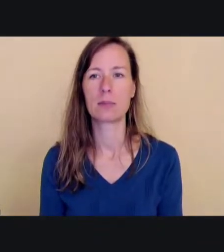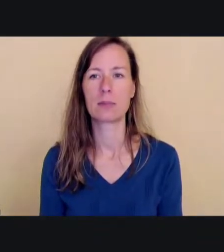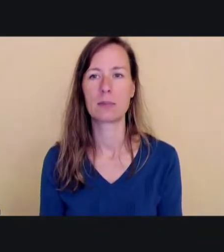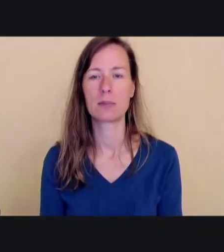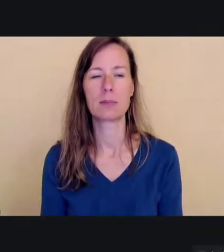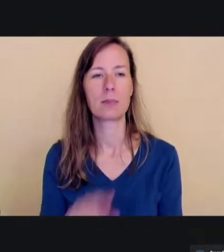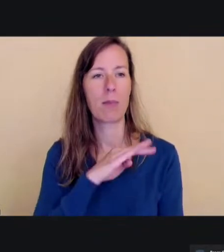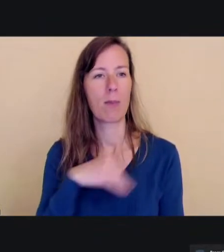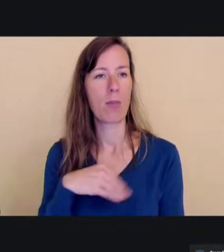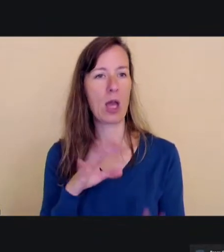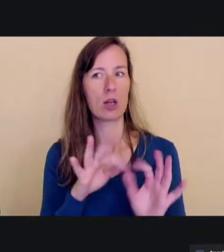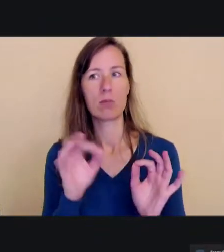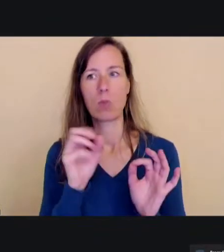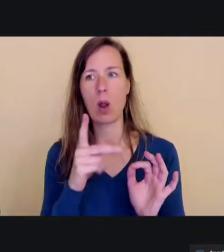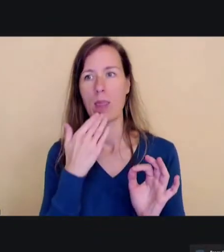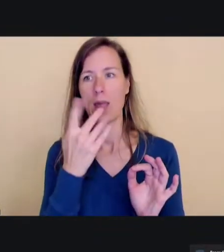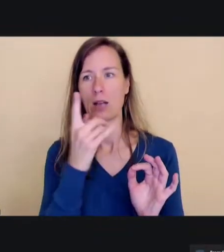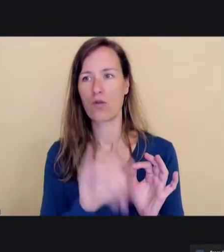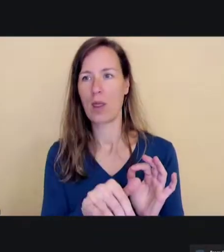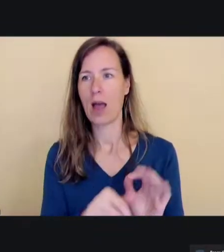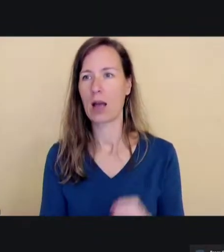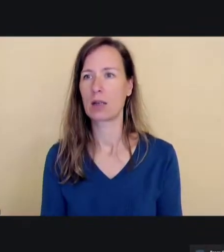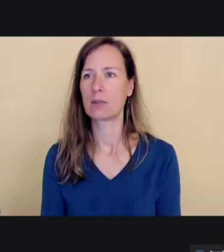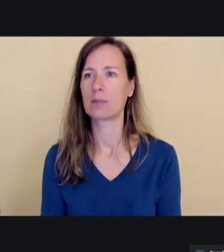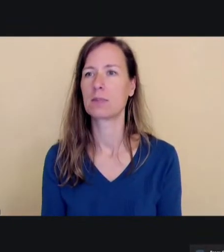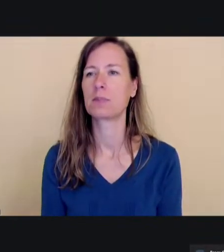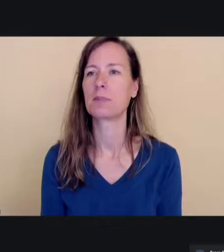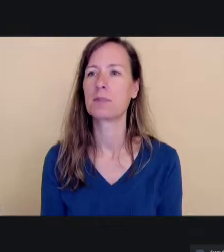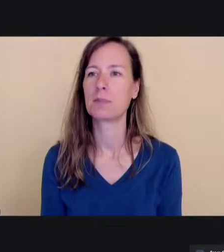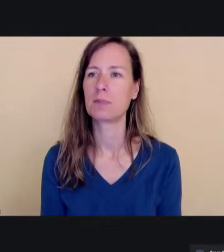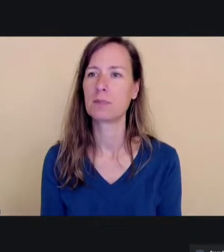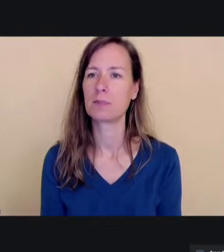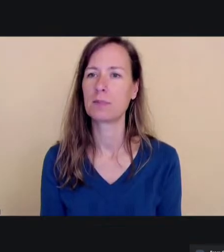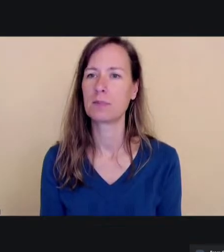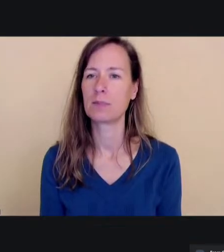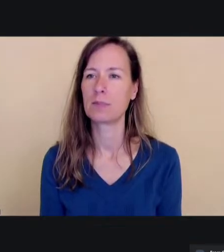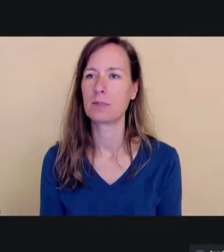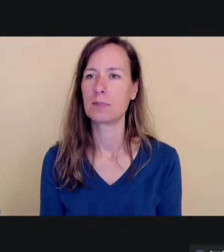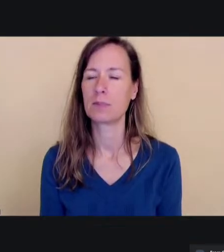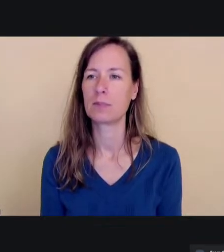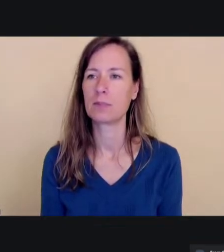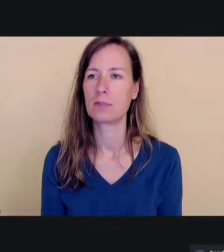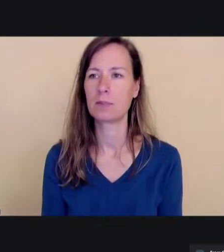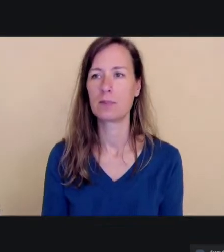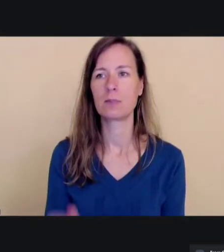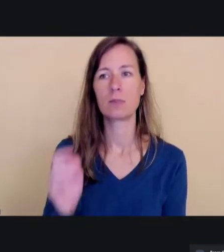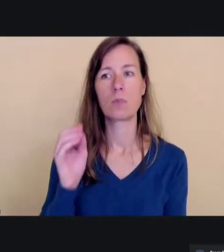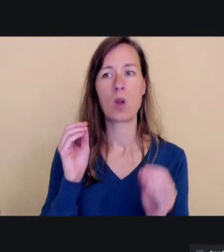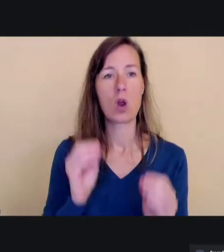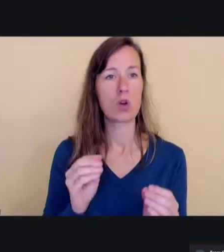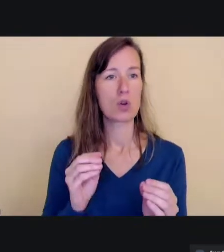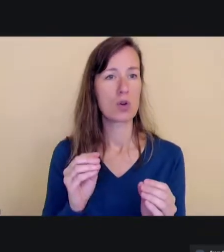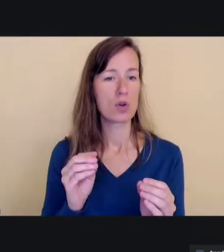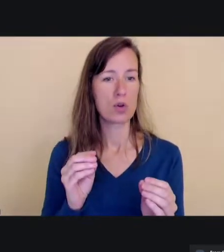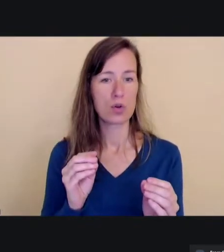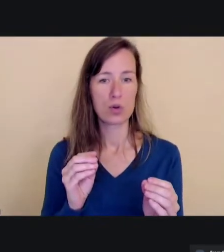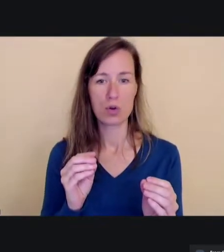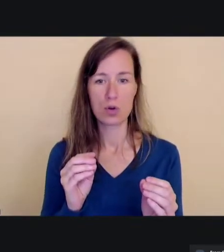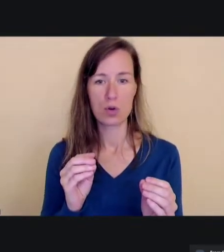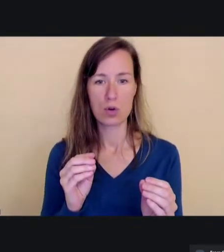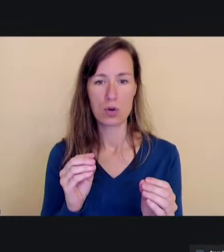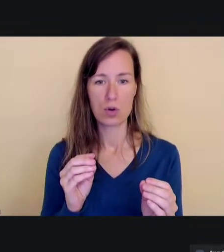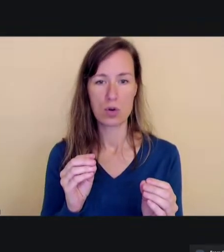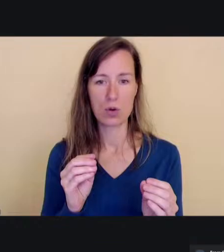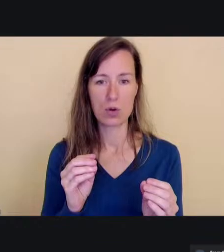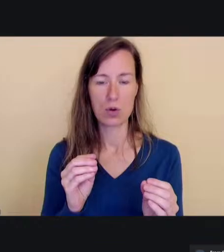that. Okay, hearing none, no further comments from council or the public on item 13. Let us move to